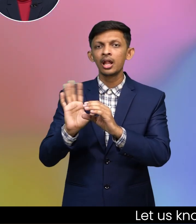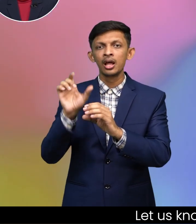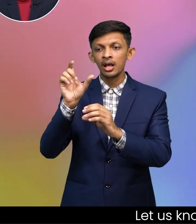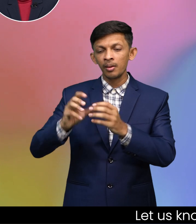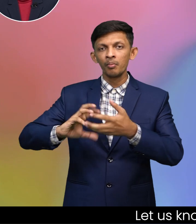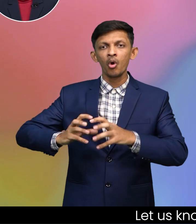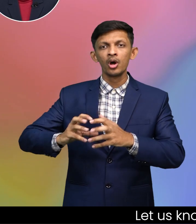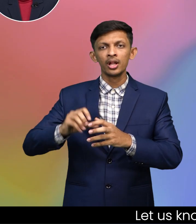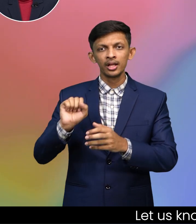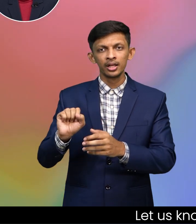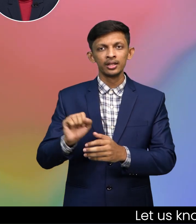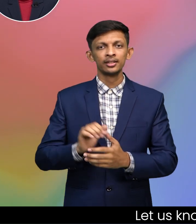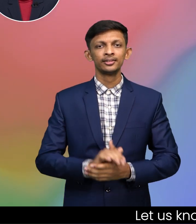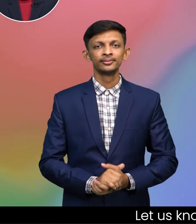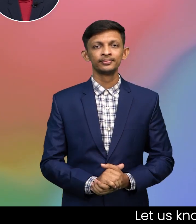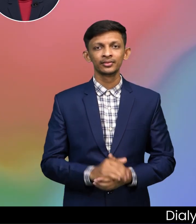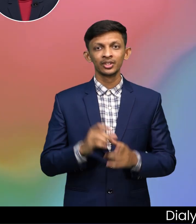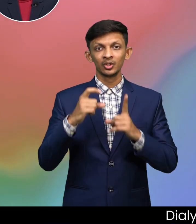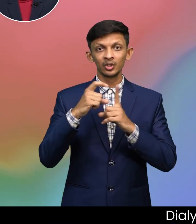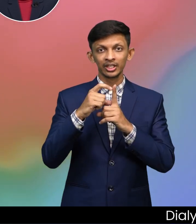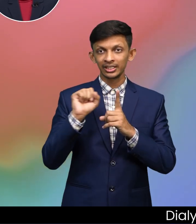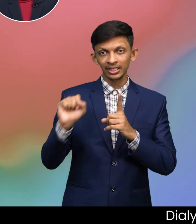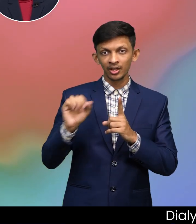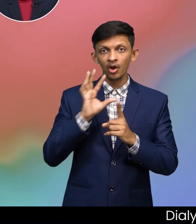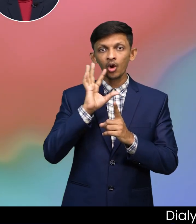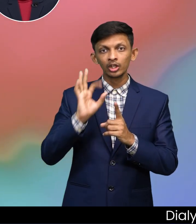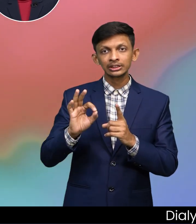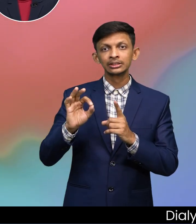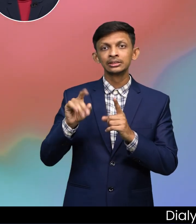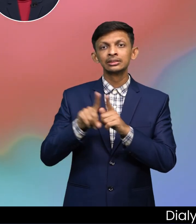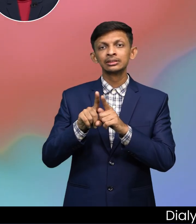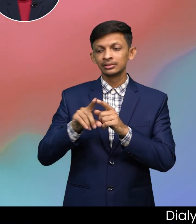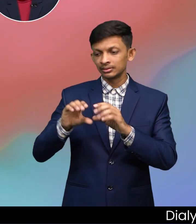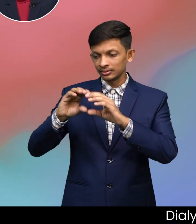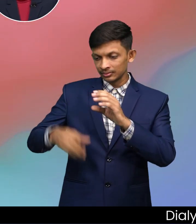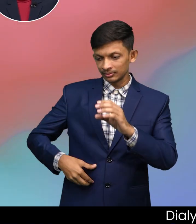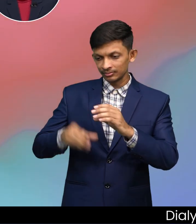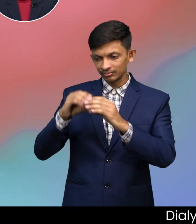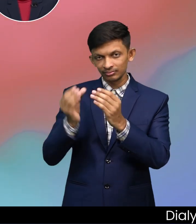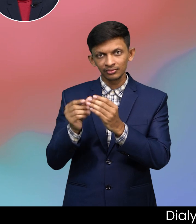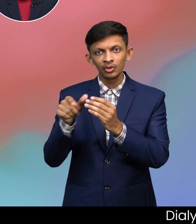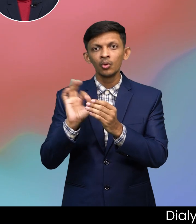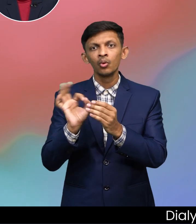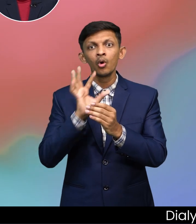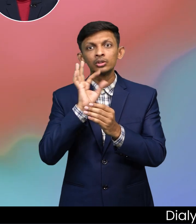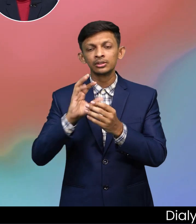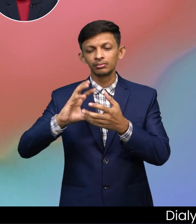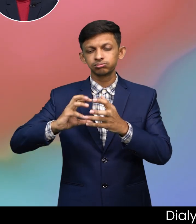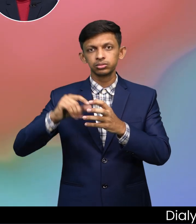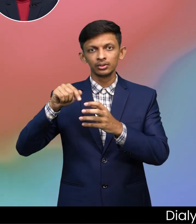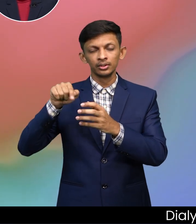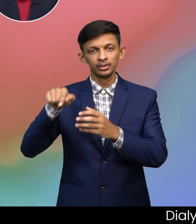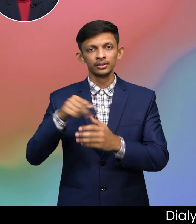and weak because the body needs clean blood to function properly.